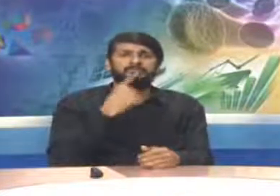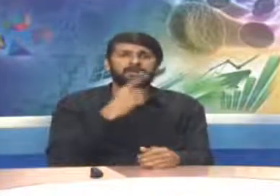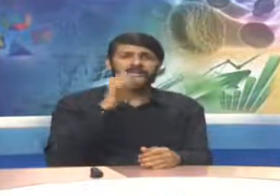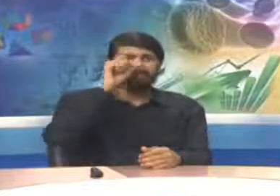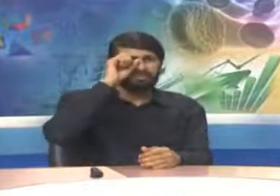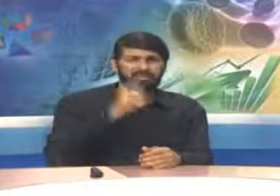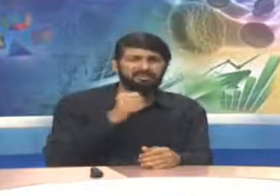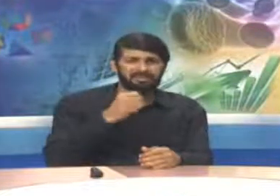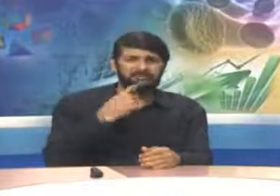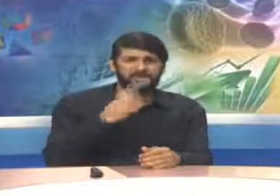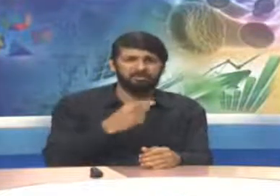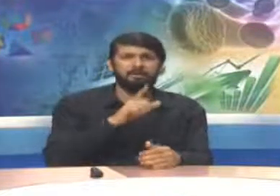According to Gandhi ji,